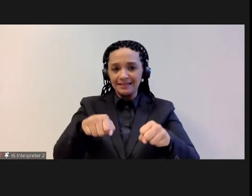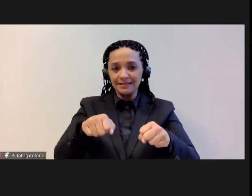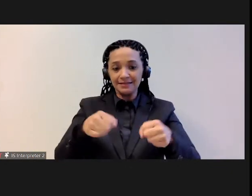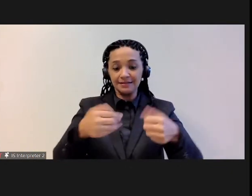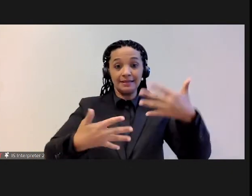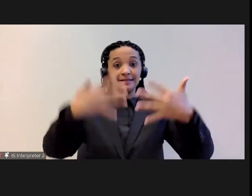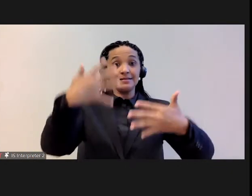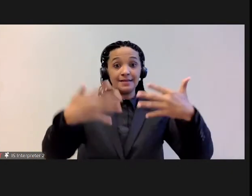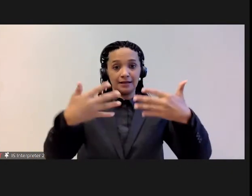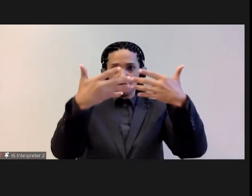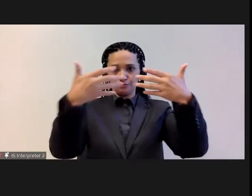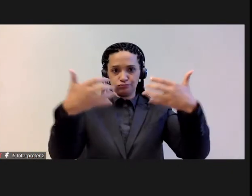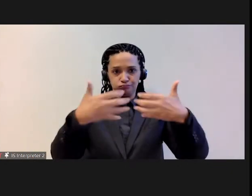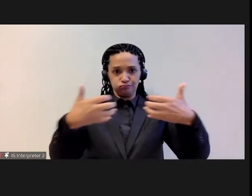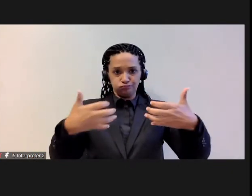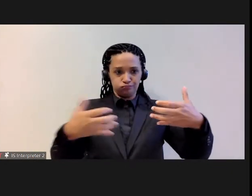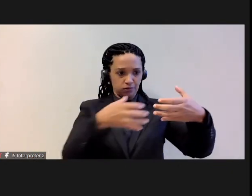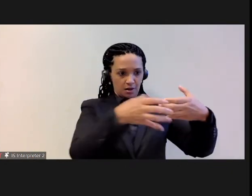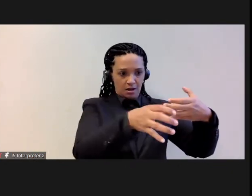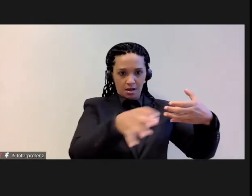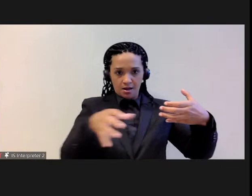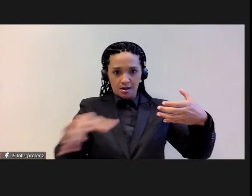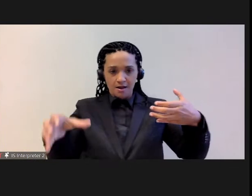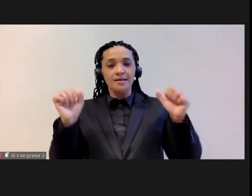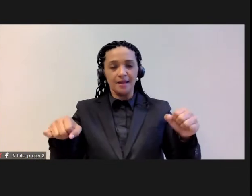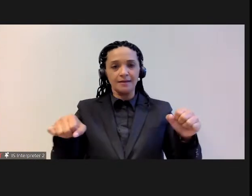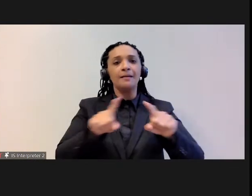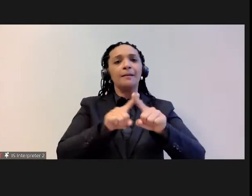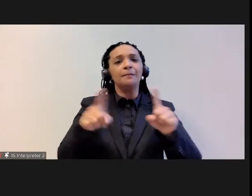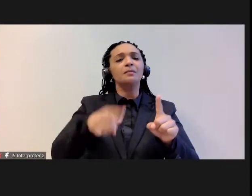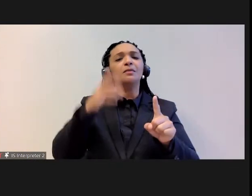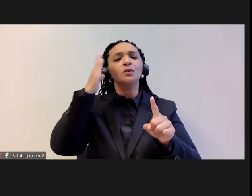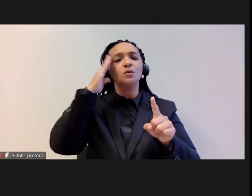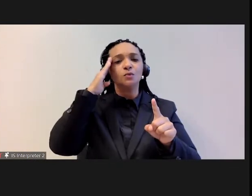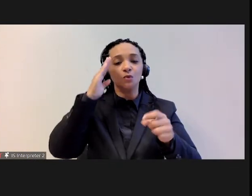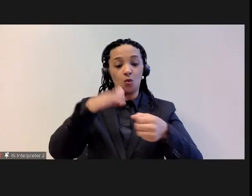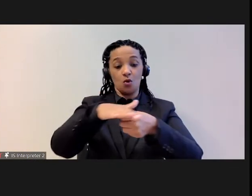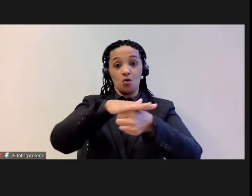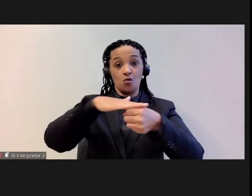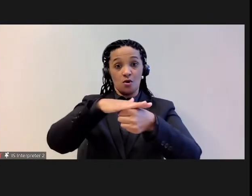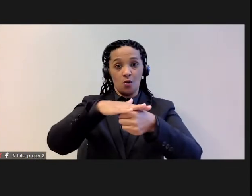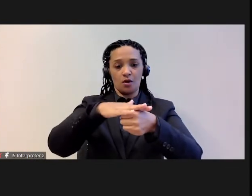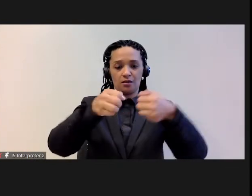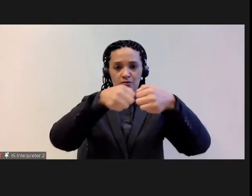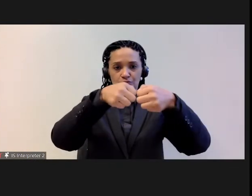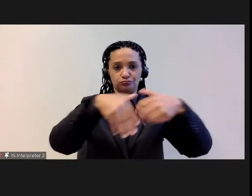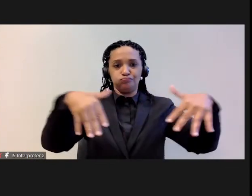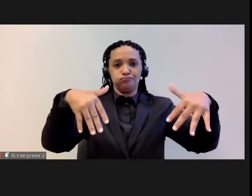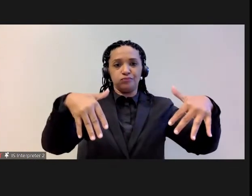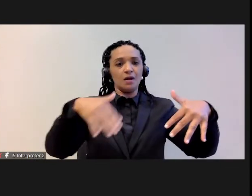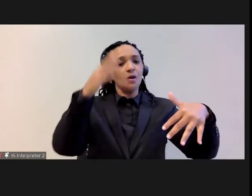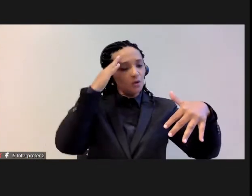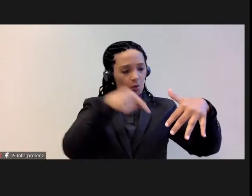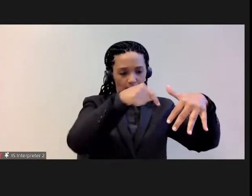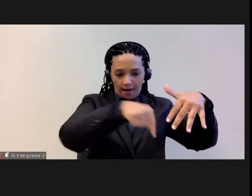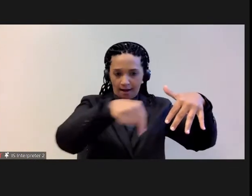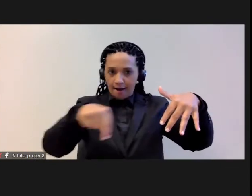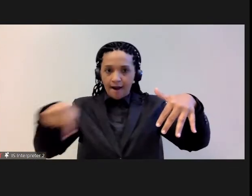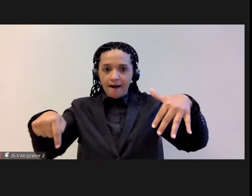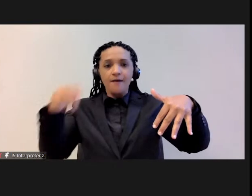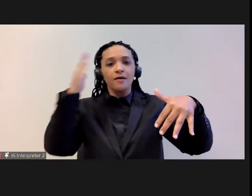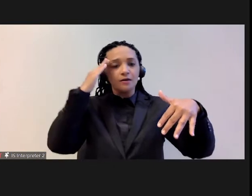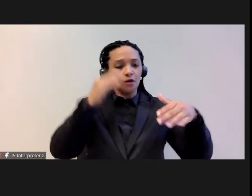works particularly well with that focus on the subnational level, where you're looking at administrative